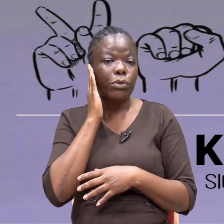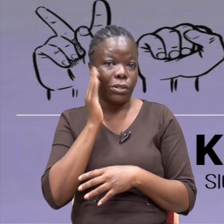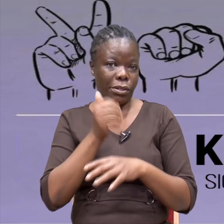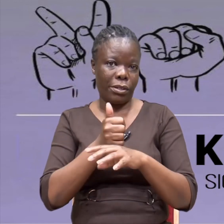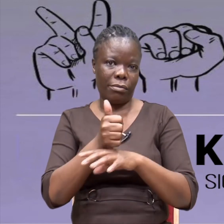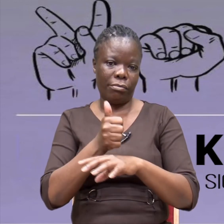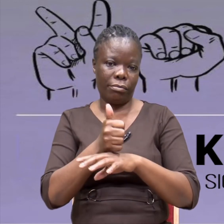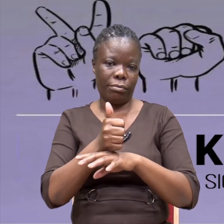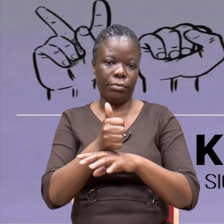abuse.